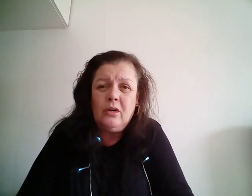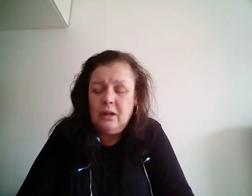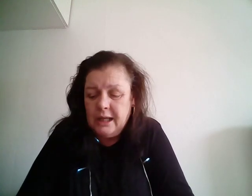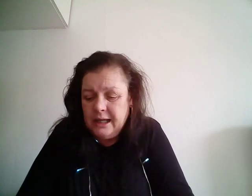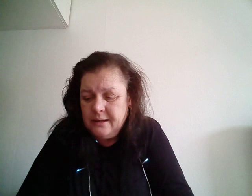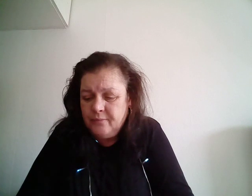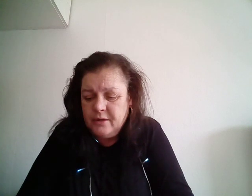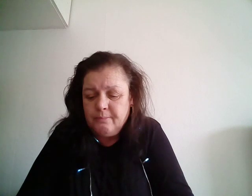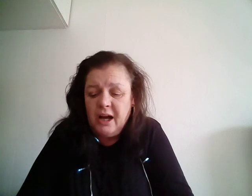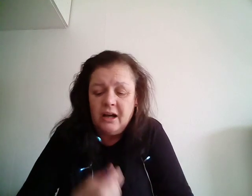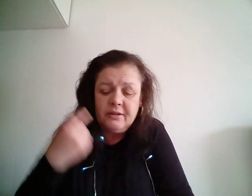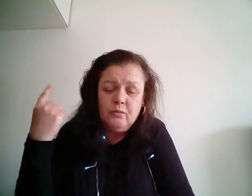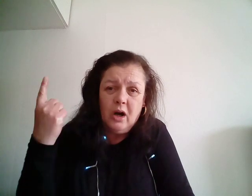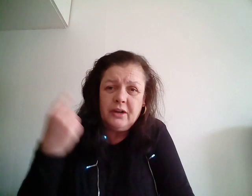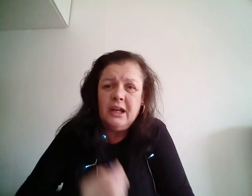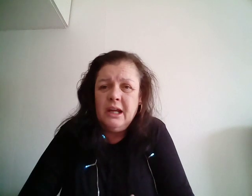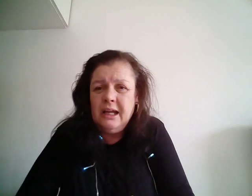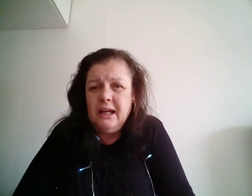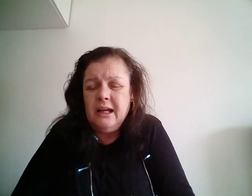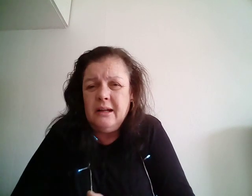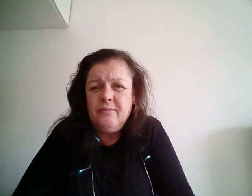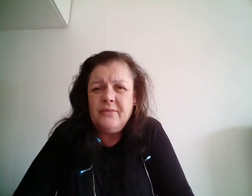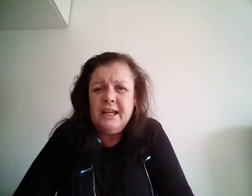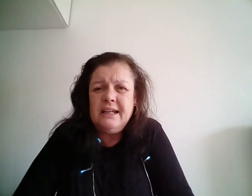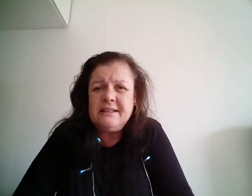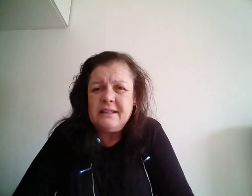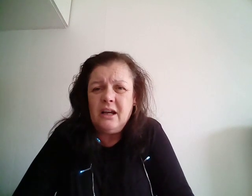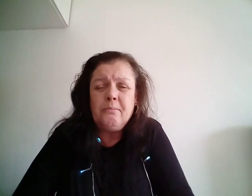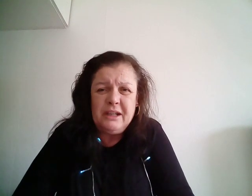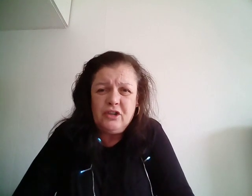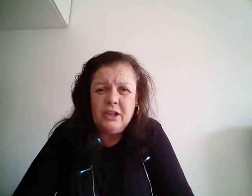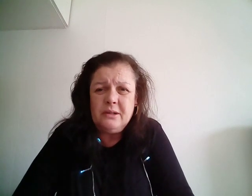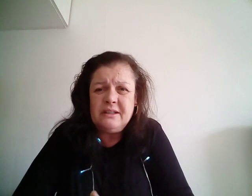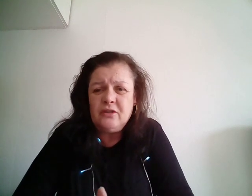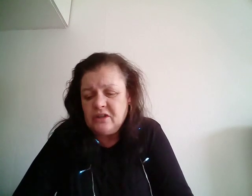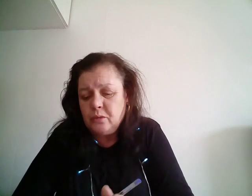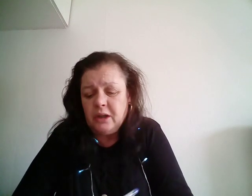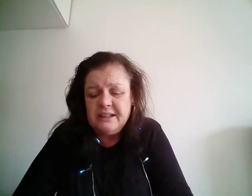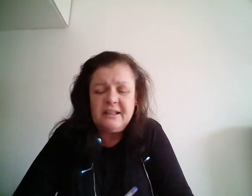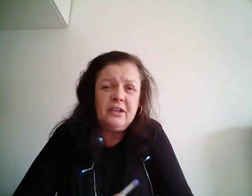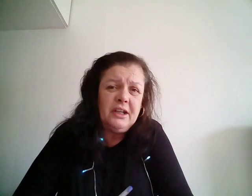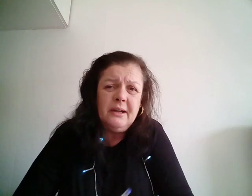all, barring one, is on BitChute, and just one is on,